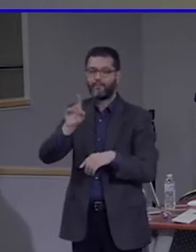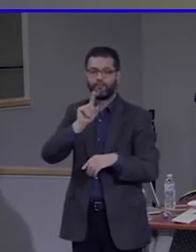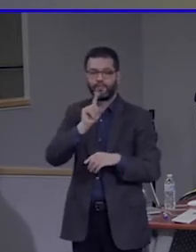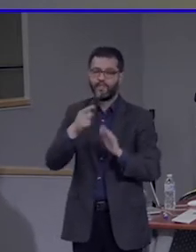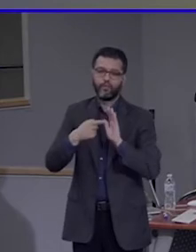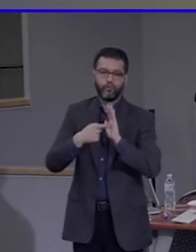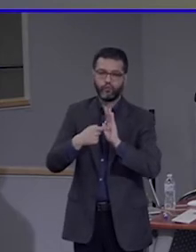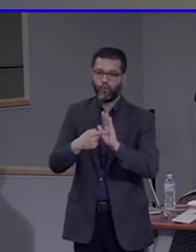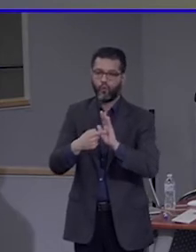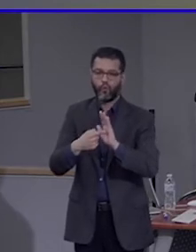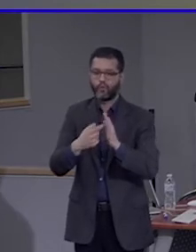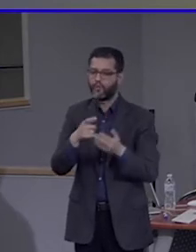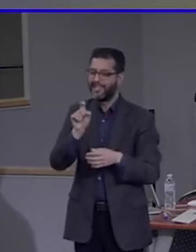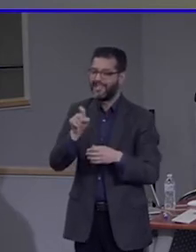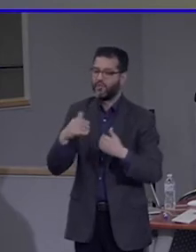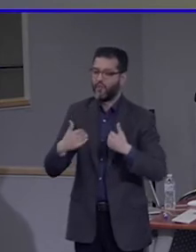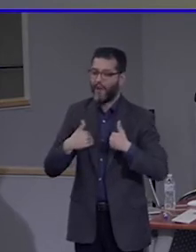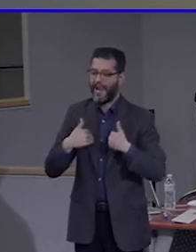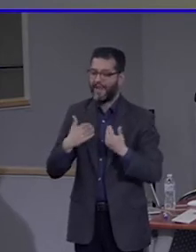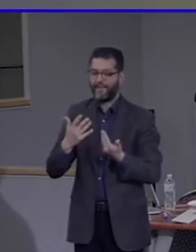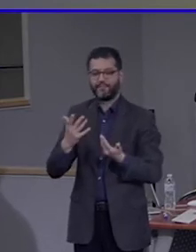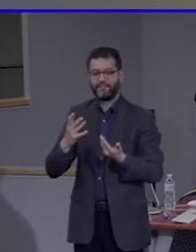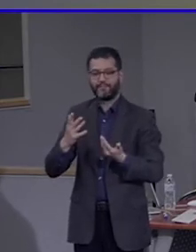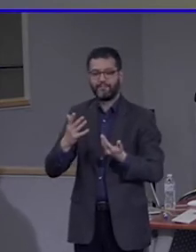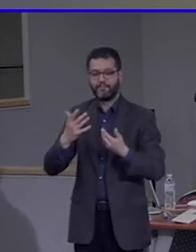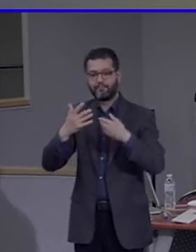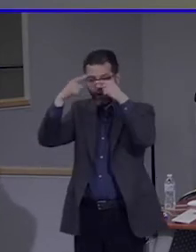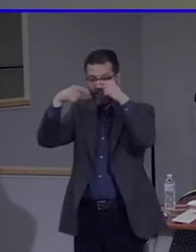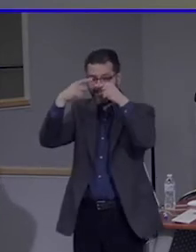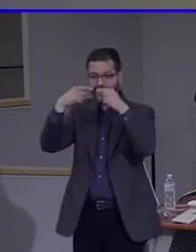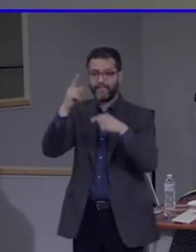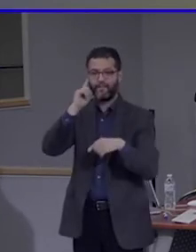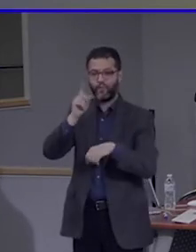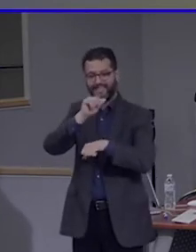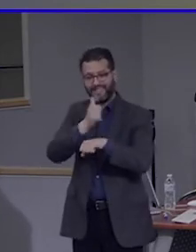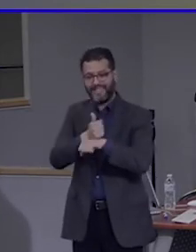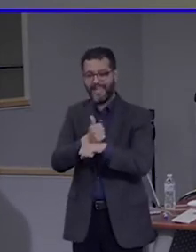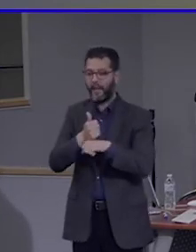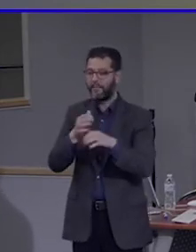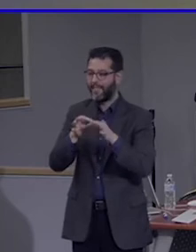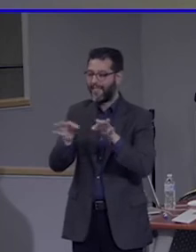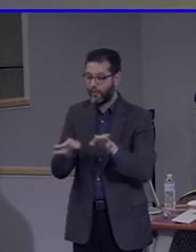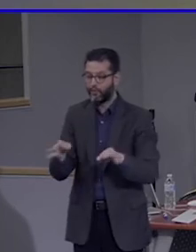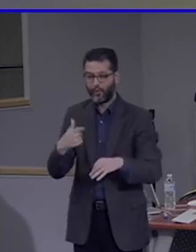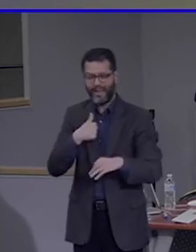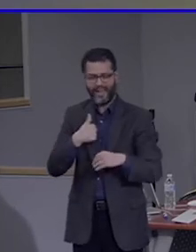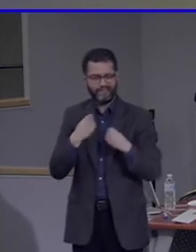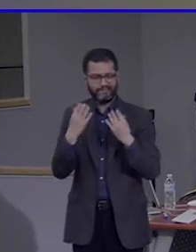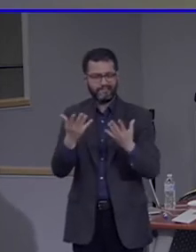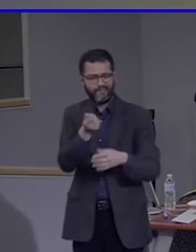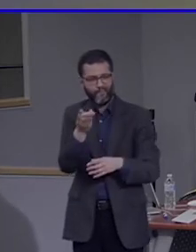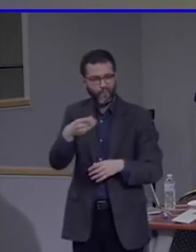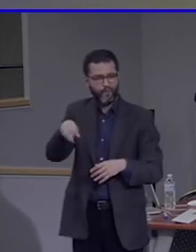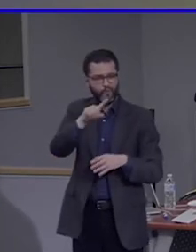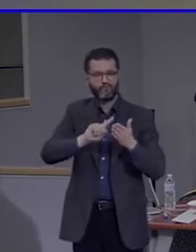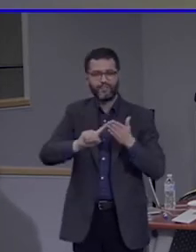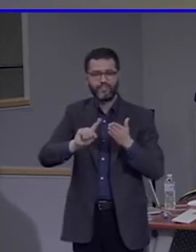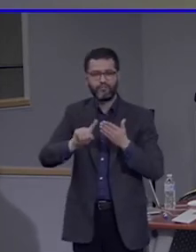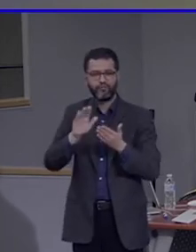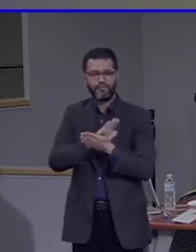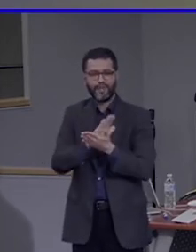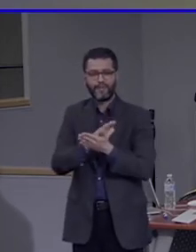basic auditory events to setting up language and I gave a few of you this research paper that sort of gives an